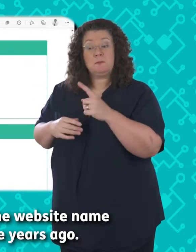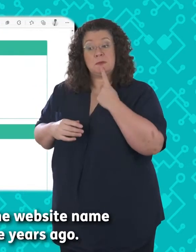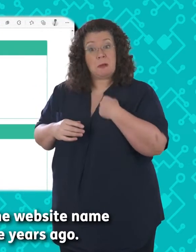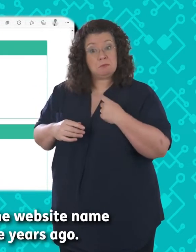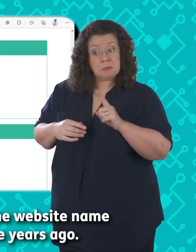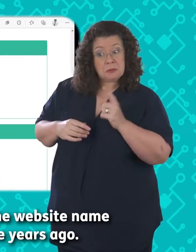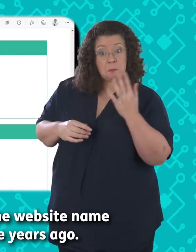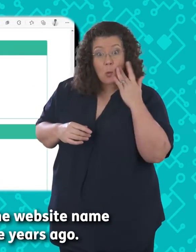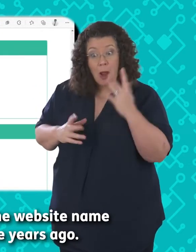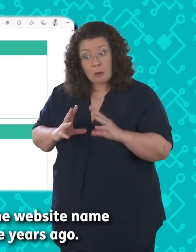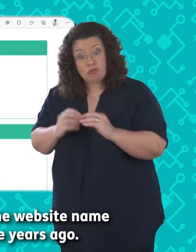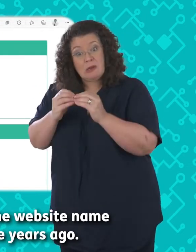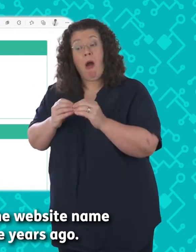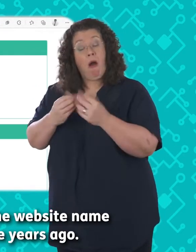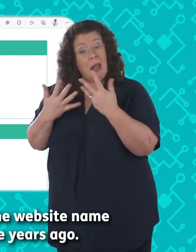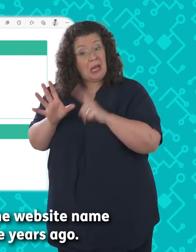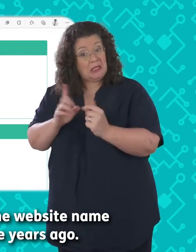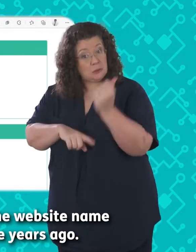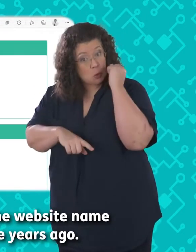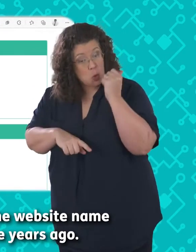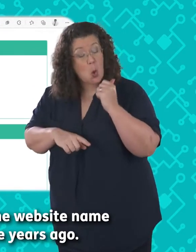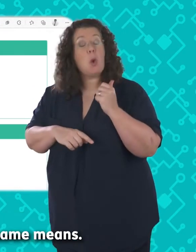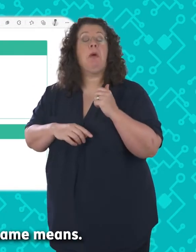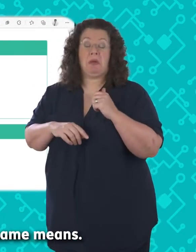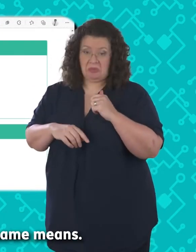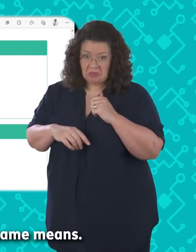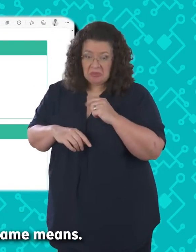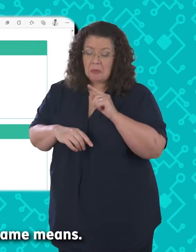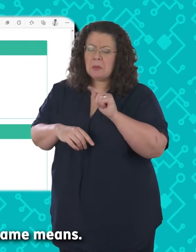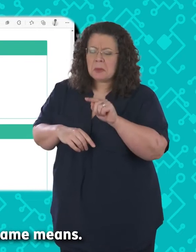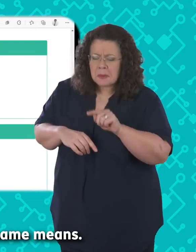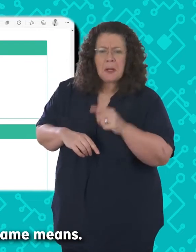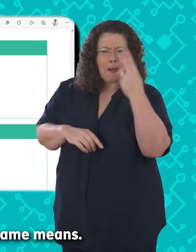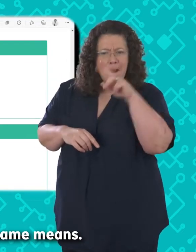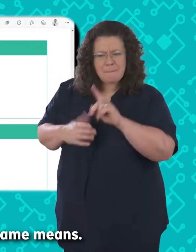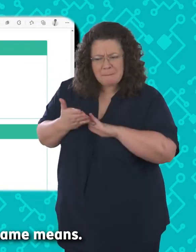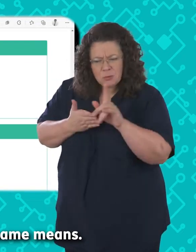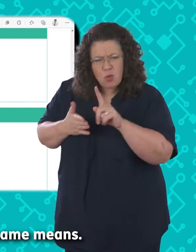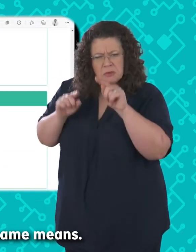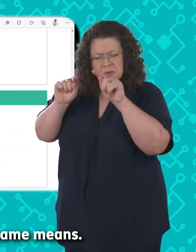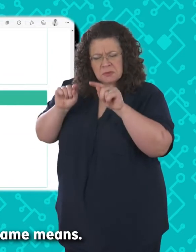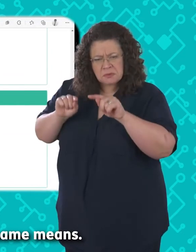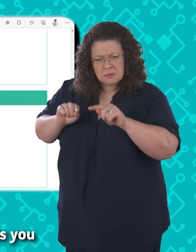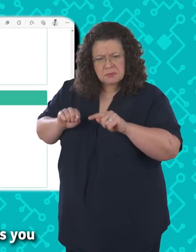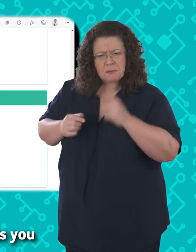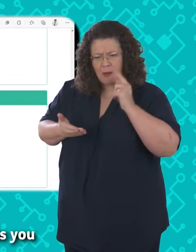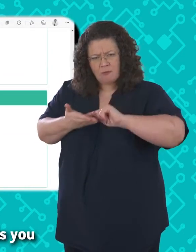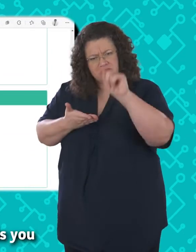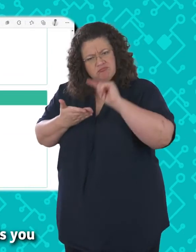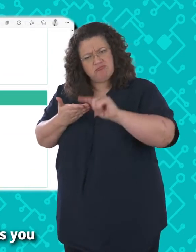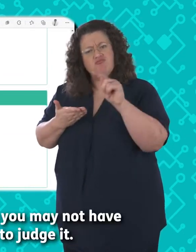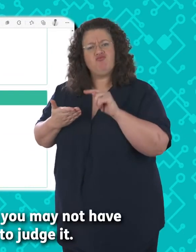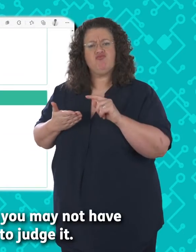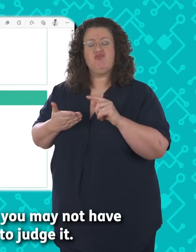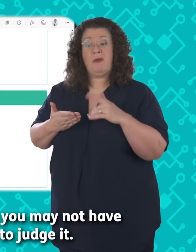Now, it tells me that the website name was created 9 years ago. That's what the name means. It also tells